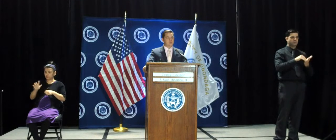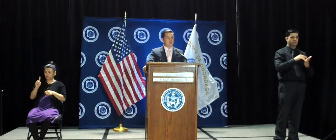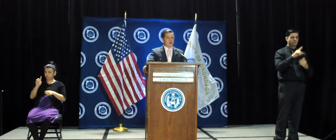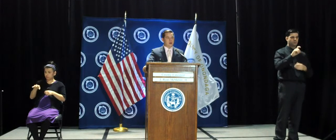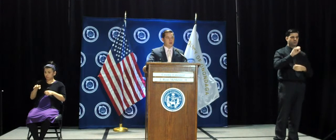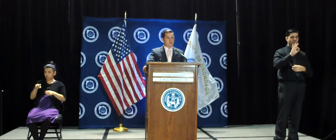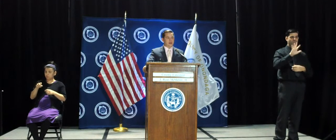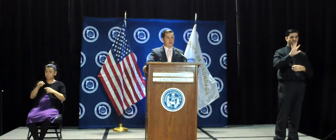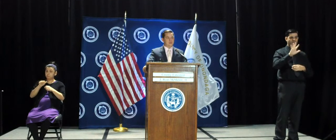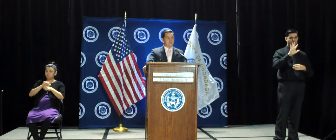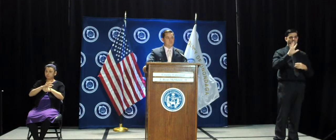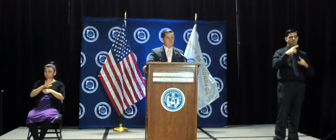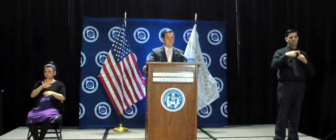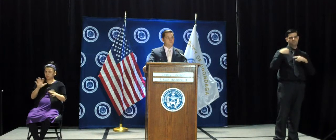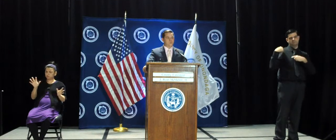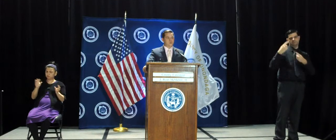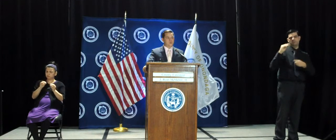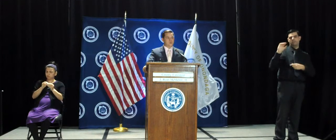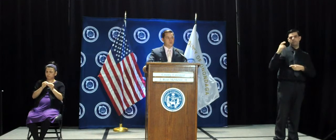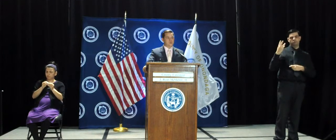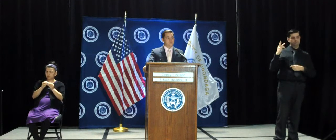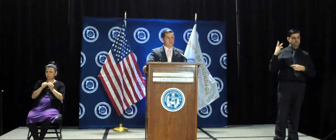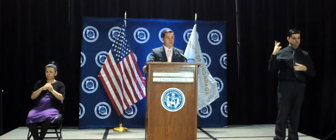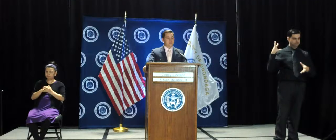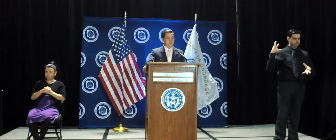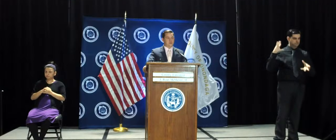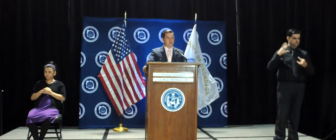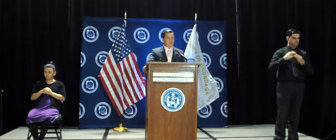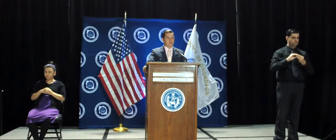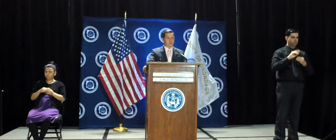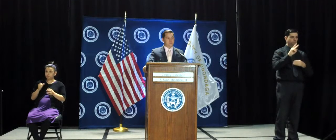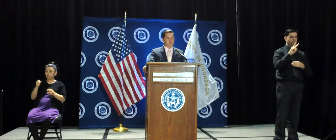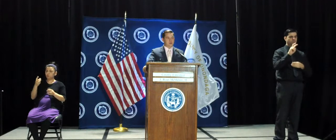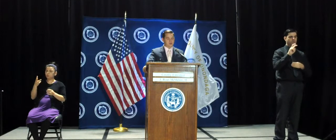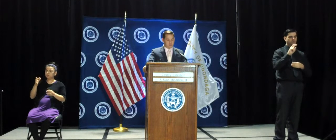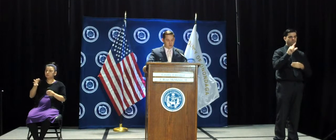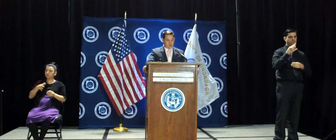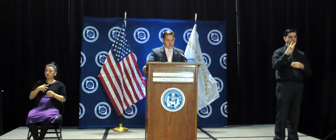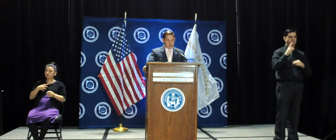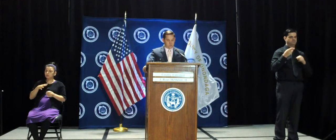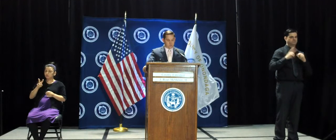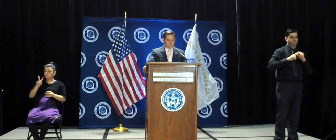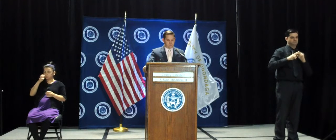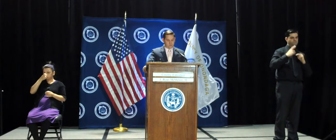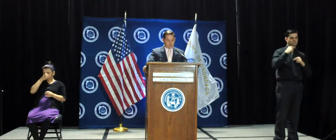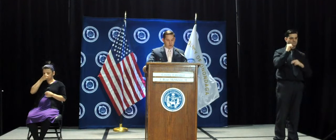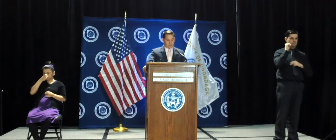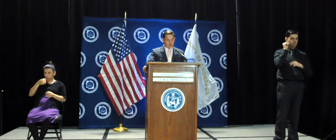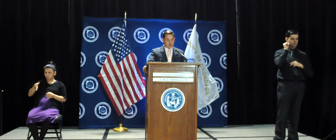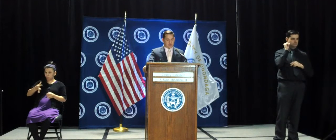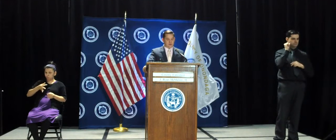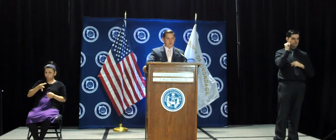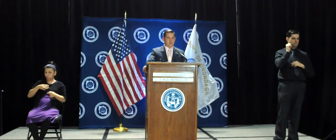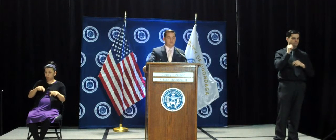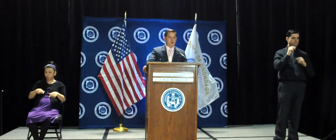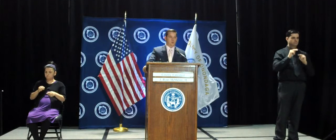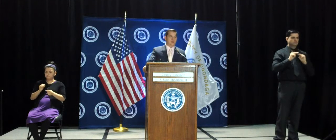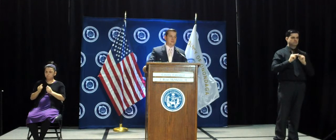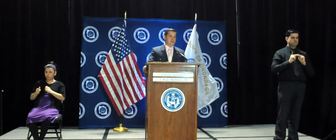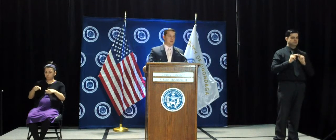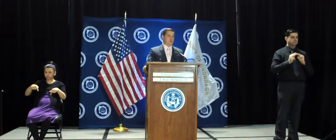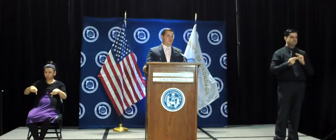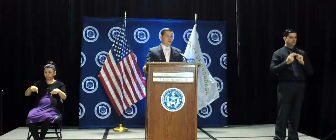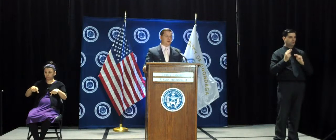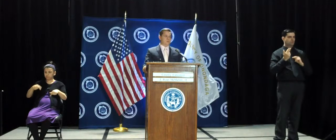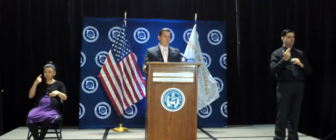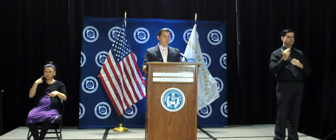cases. That is essentially down 13 from yesterday. Another trend is our